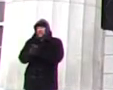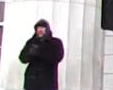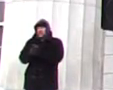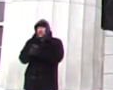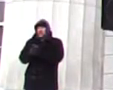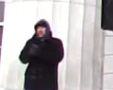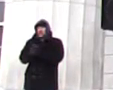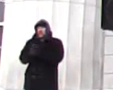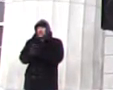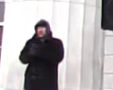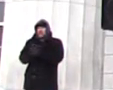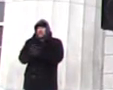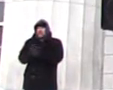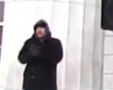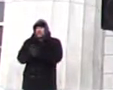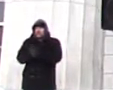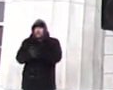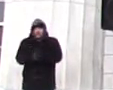erased.